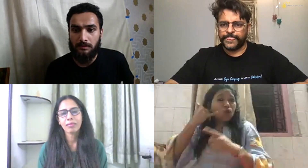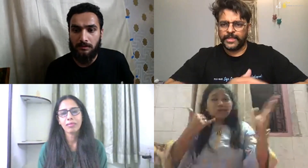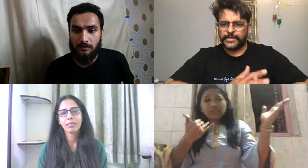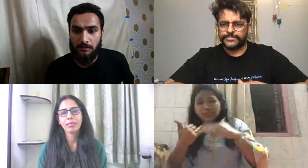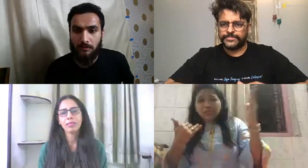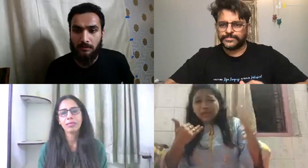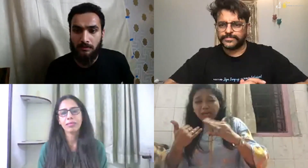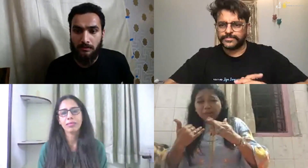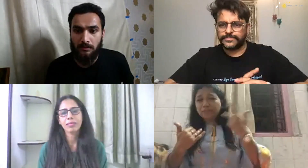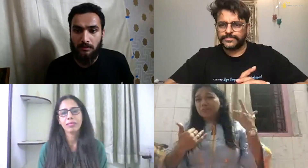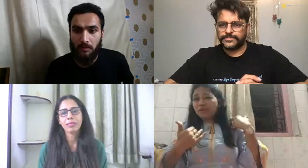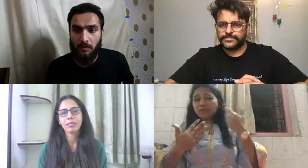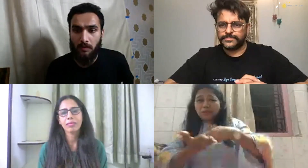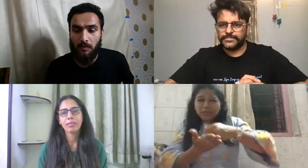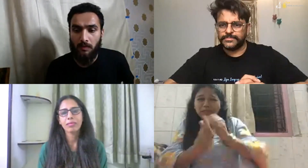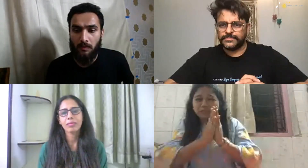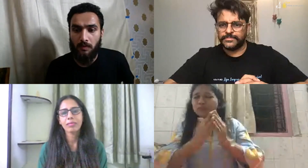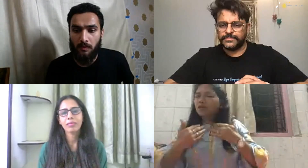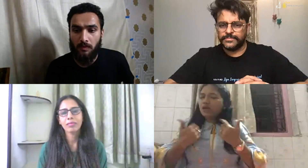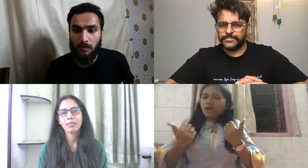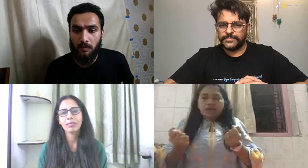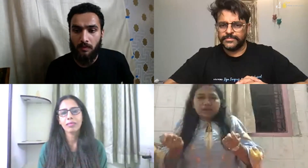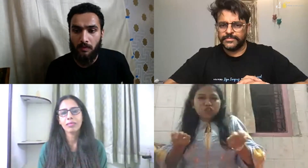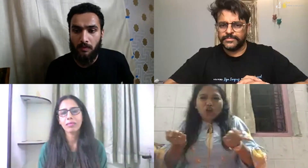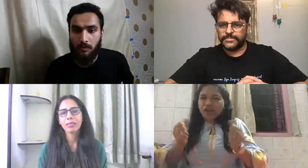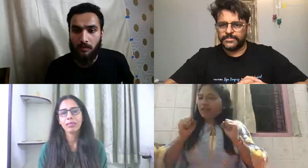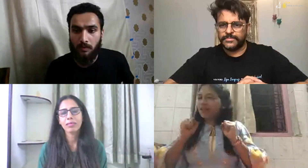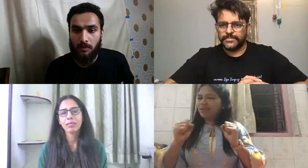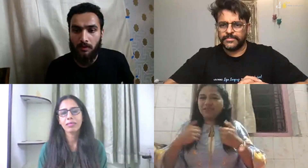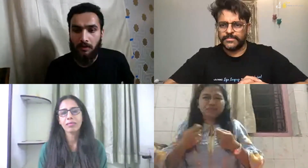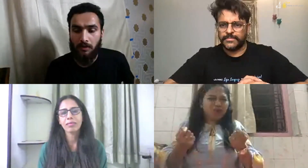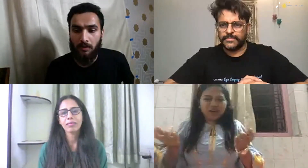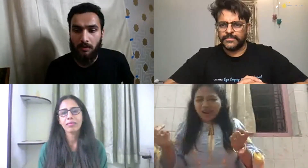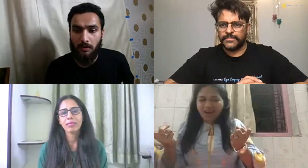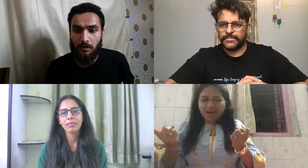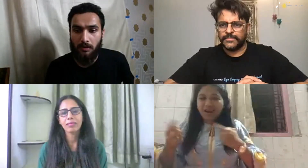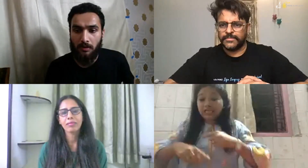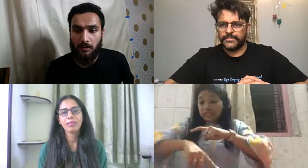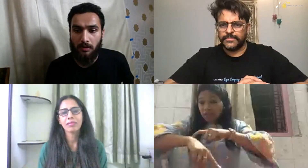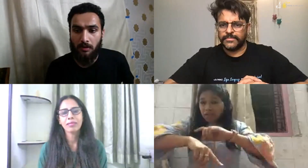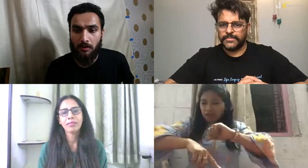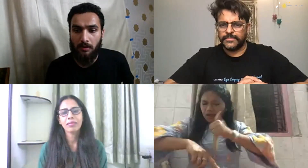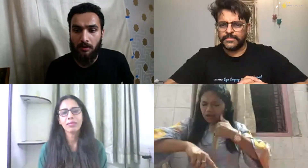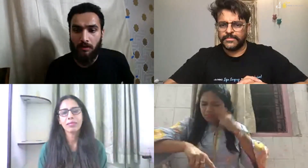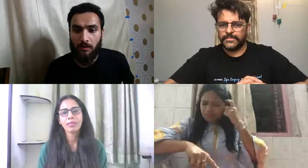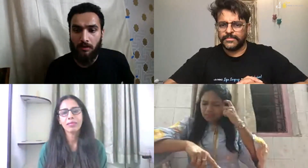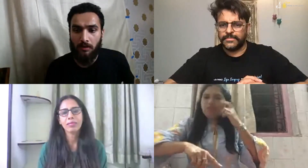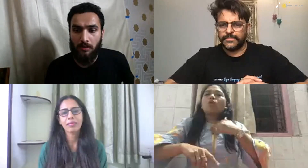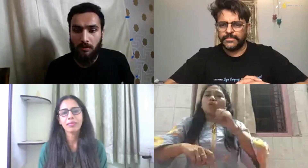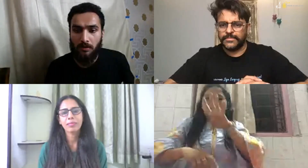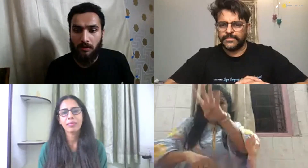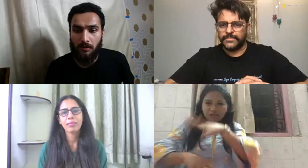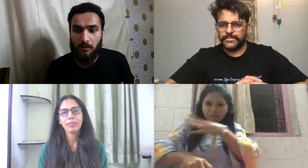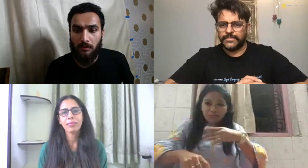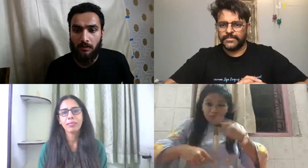both of the things together. Keep getting calls from all the people for tailoring work and for the mehendi work. So